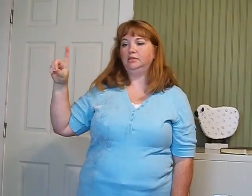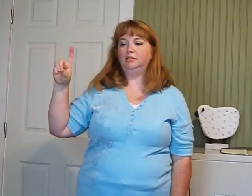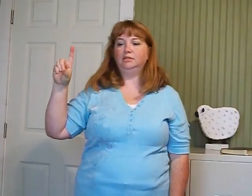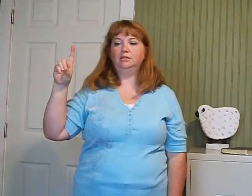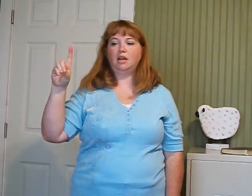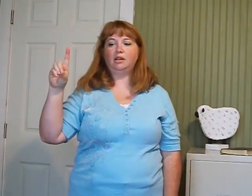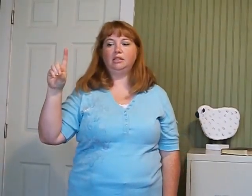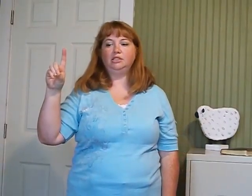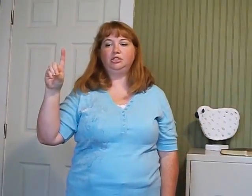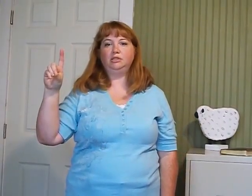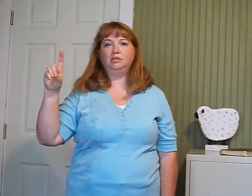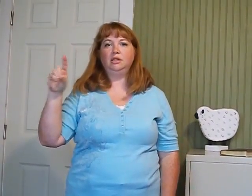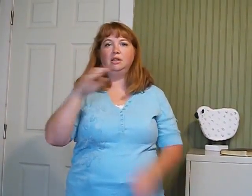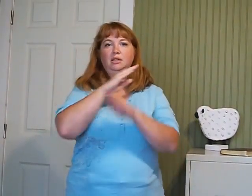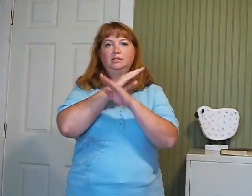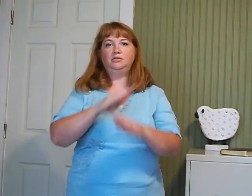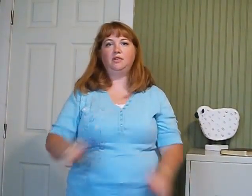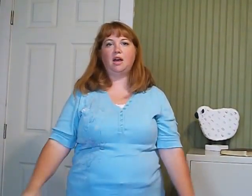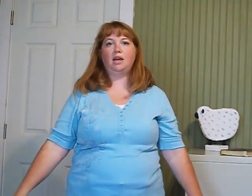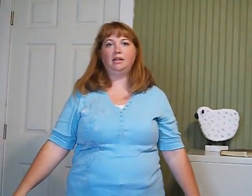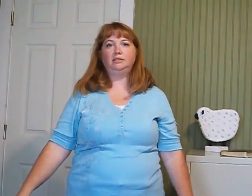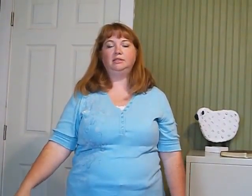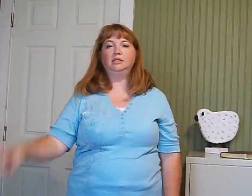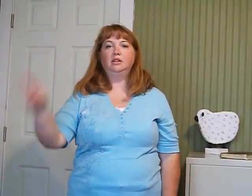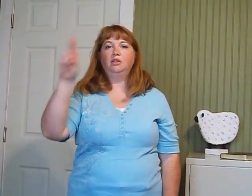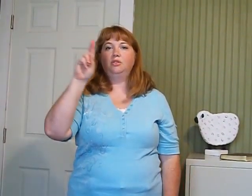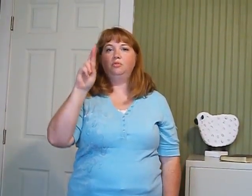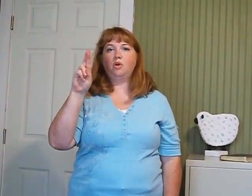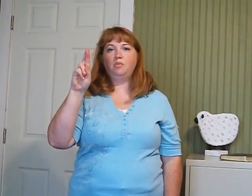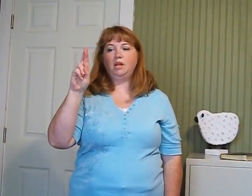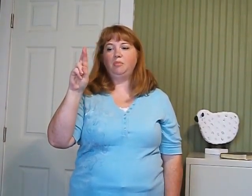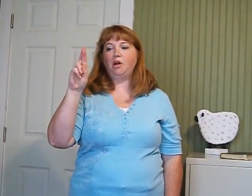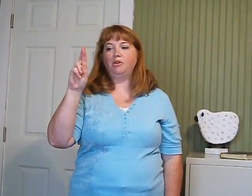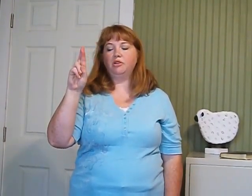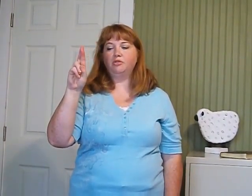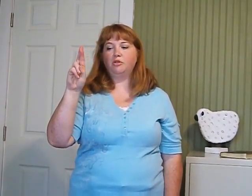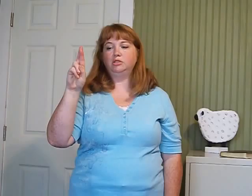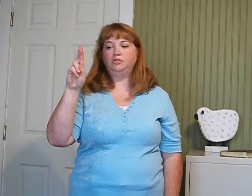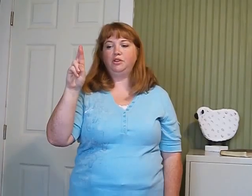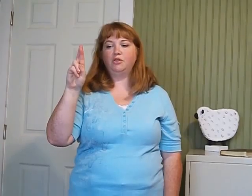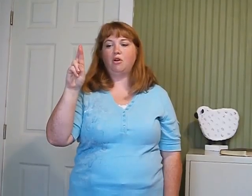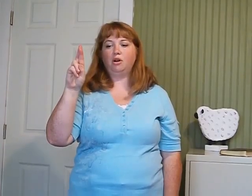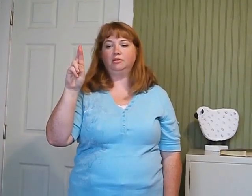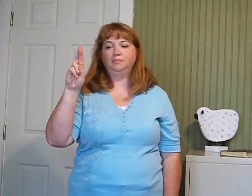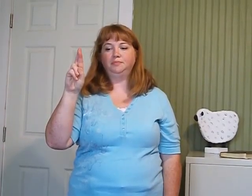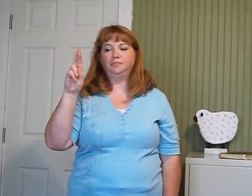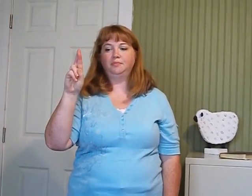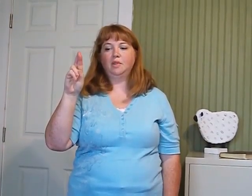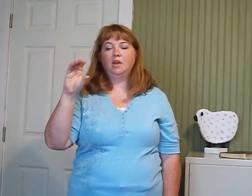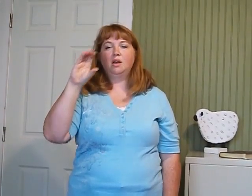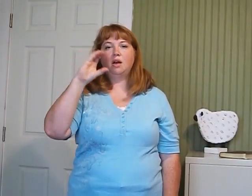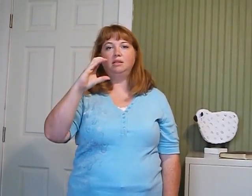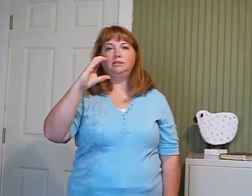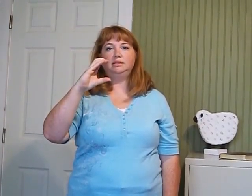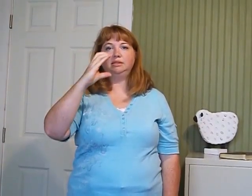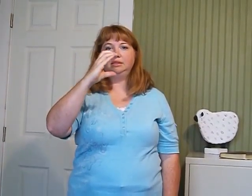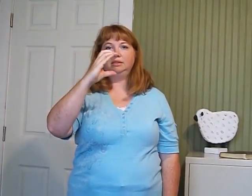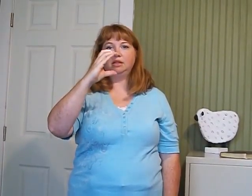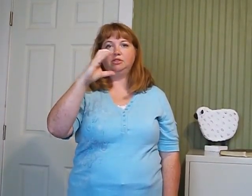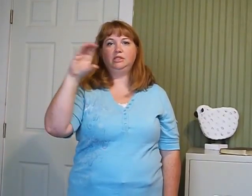D. Diocletian divides the Roman Empire, another crossed finger R. Constantine, the